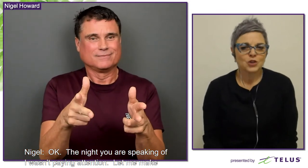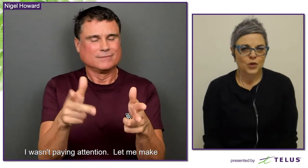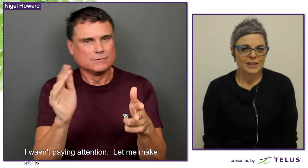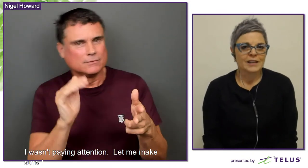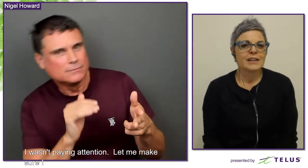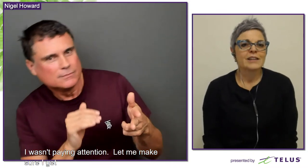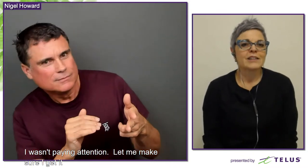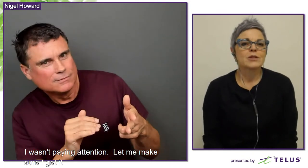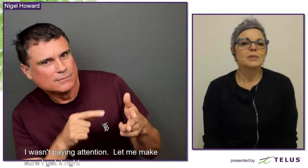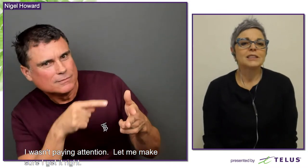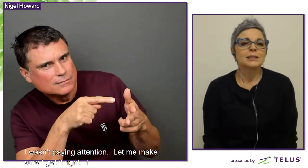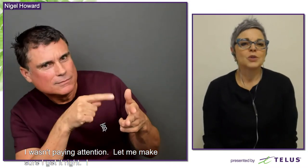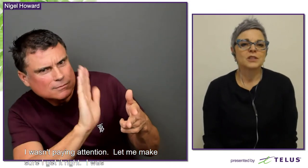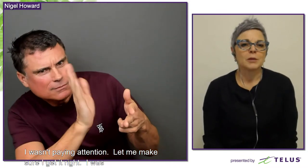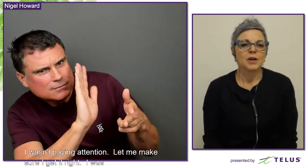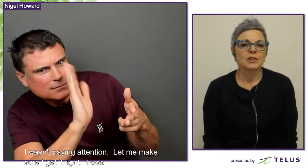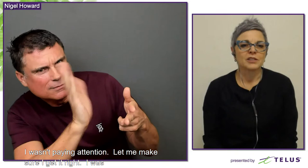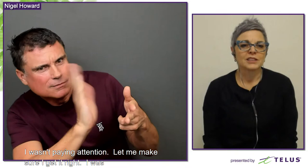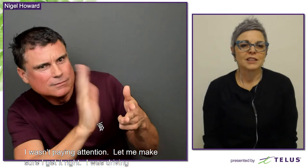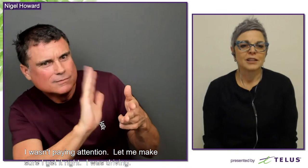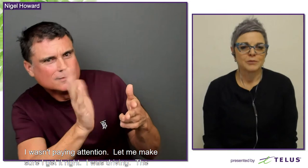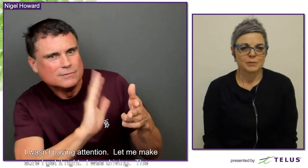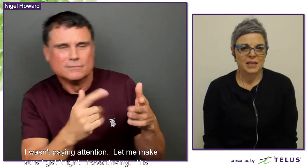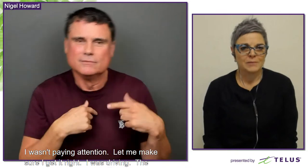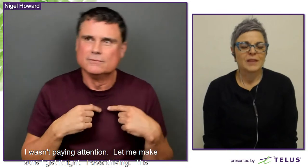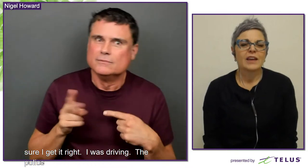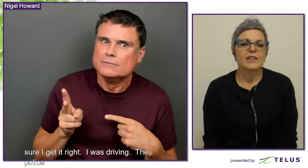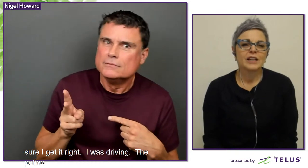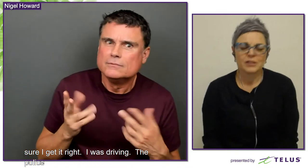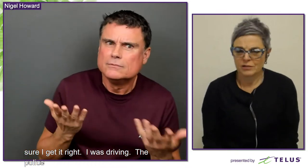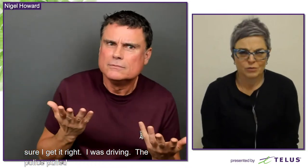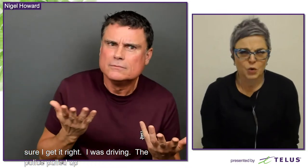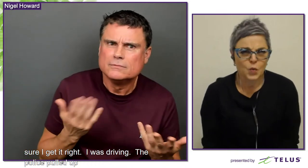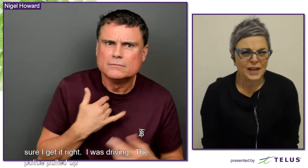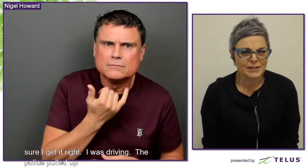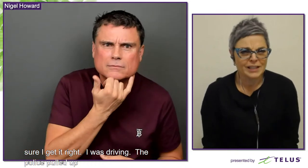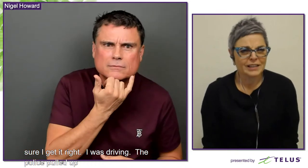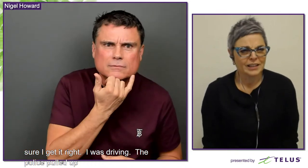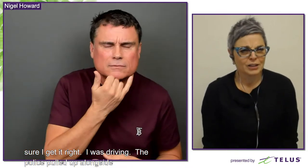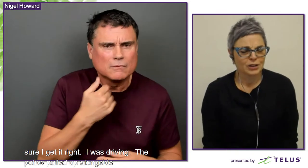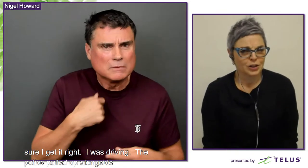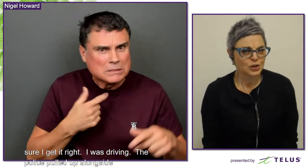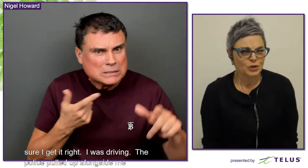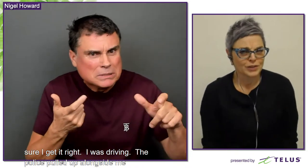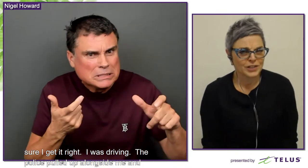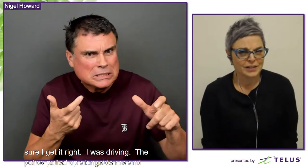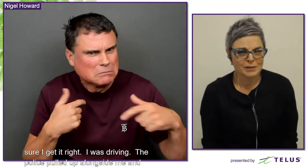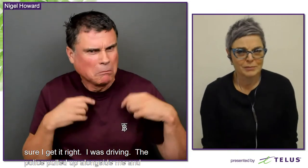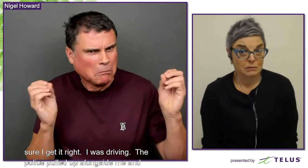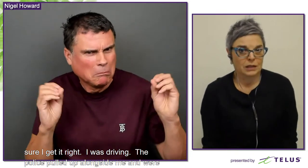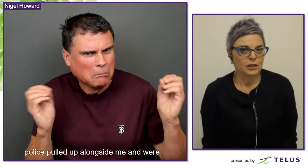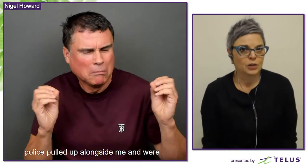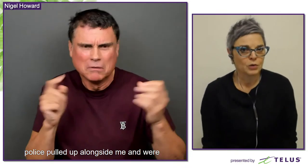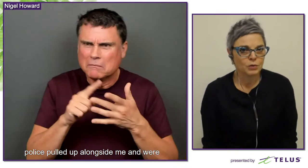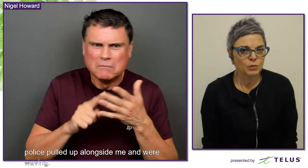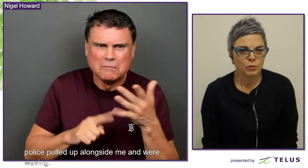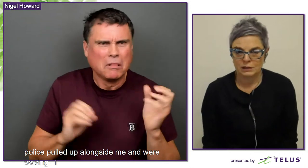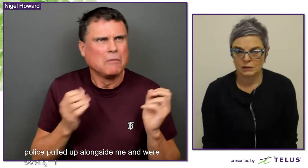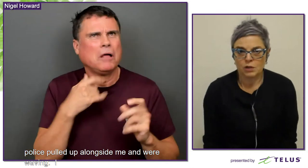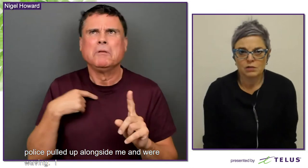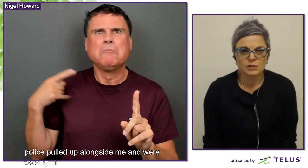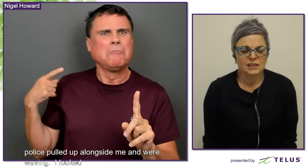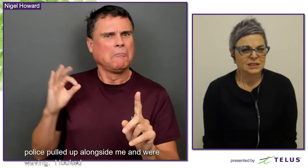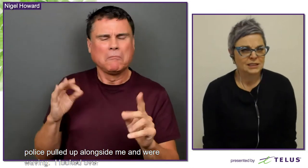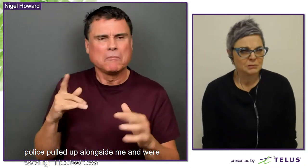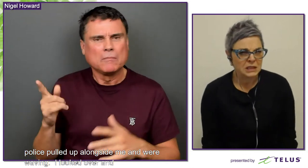I was driving and the police pulled up alongside of me and they were waving, and I looked over to them and thinking, you know,